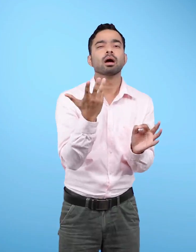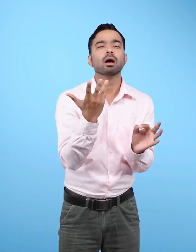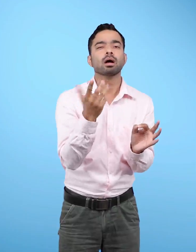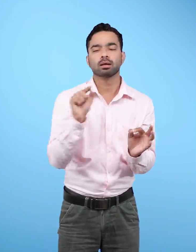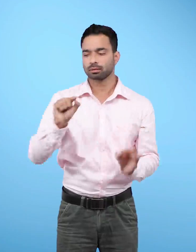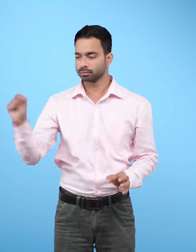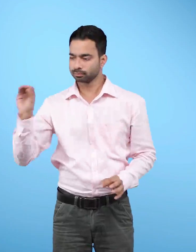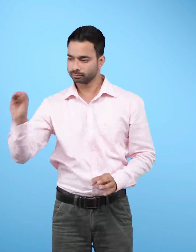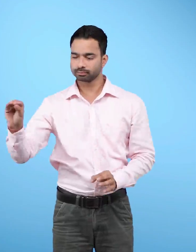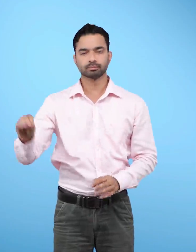Dash.